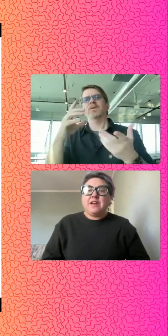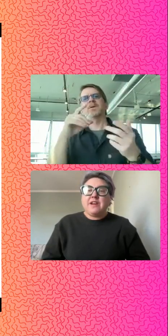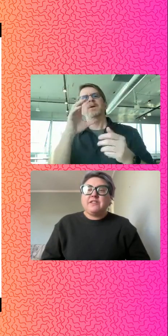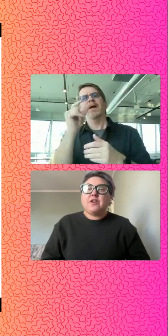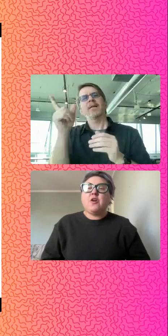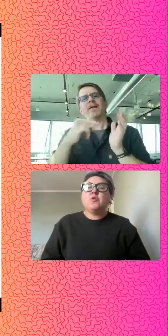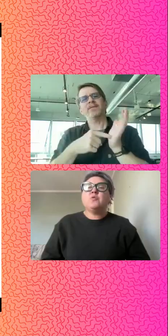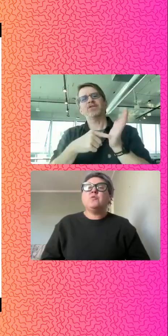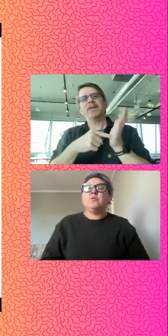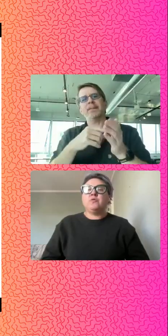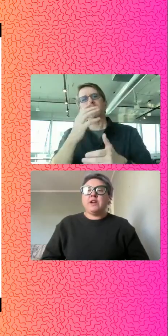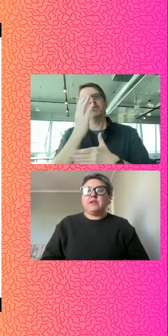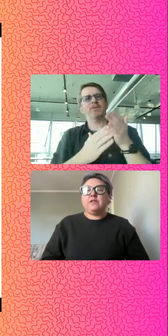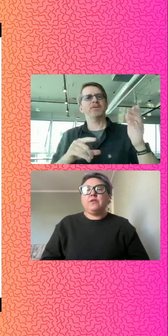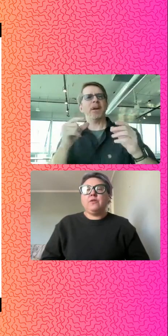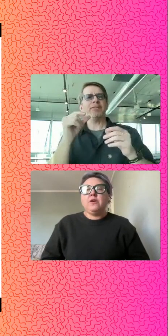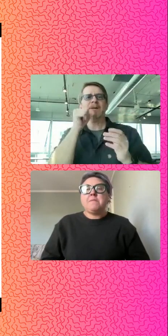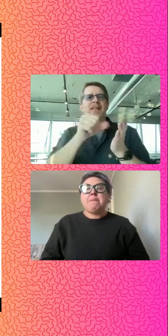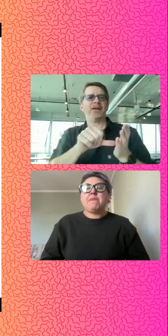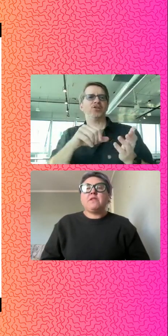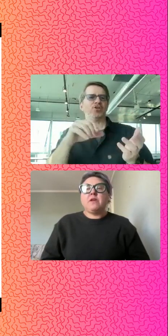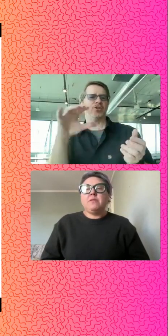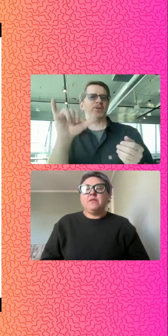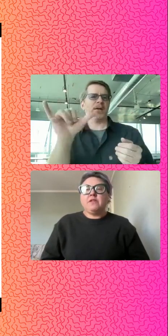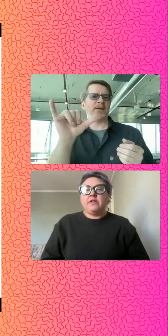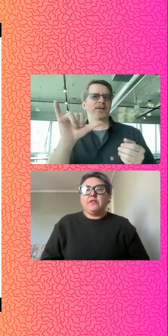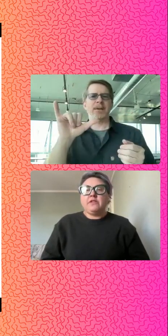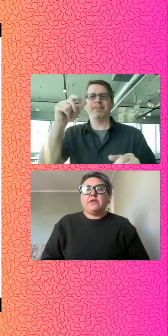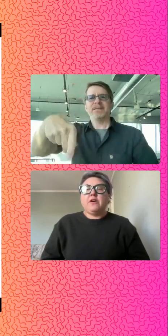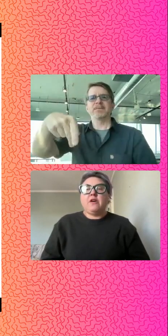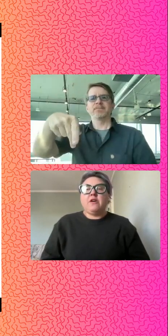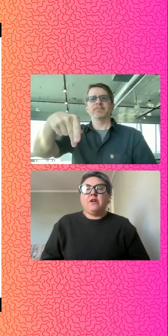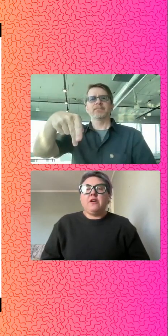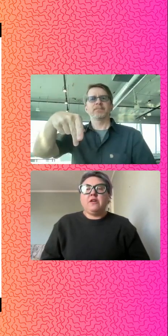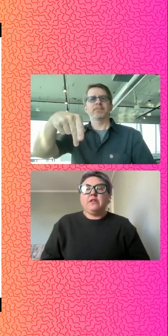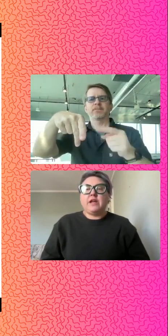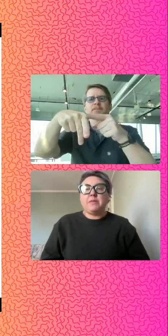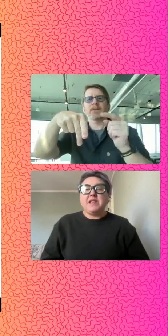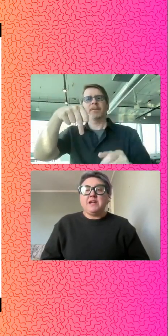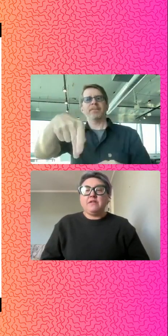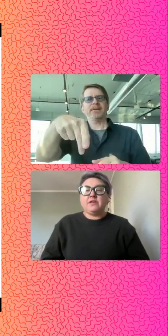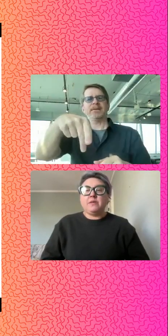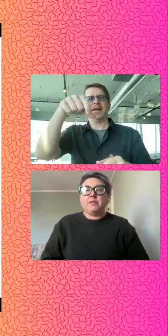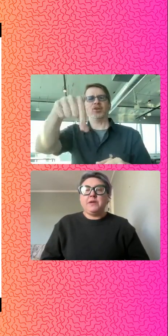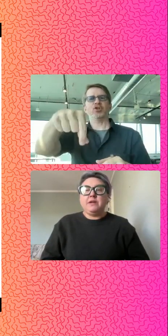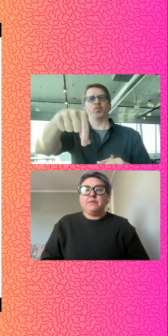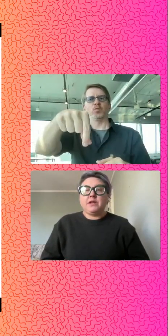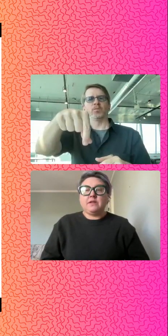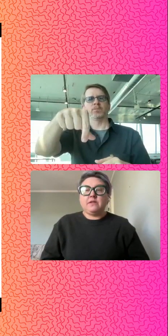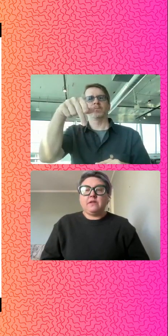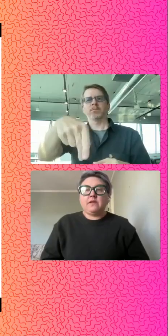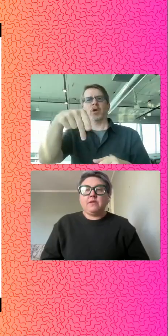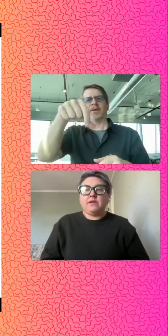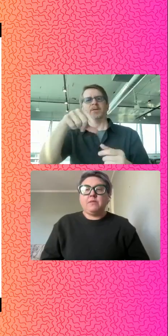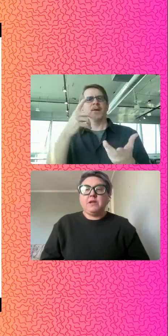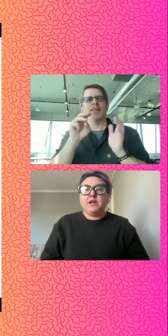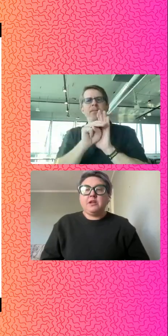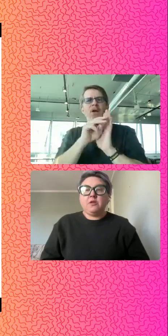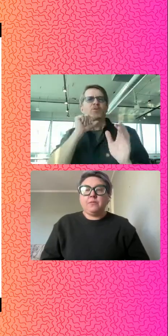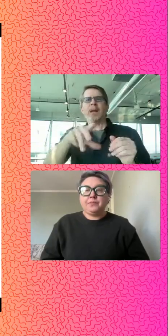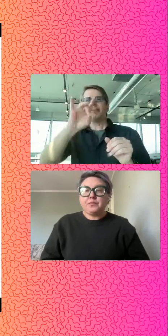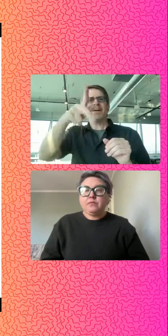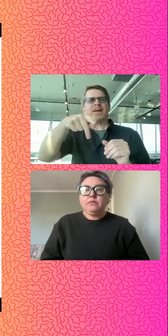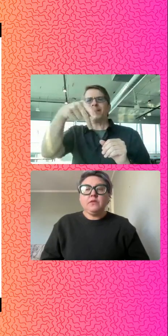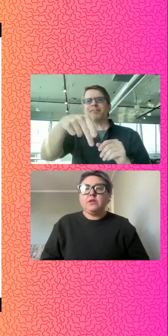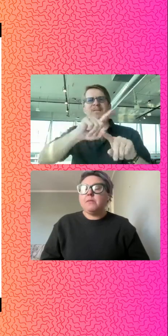we realized, oh, right. So some of the letters are like P, for example, P, like this. This is how we sign P